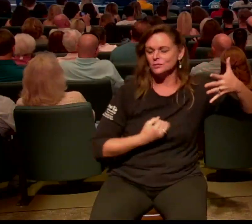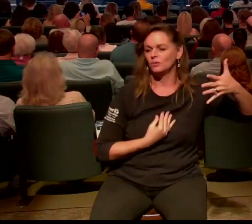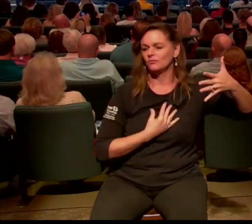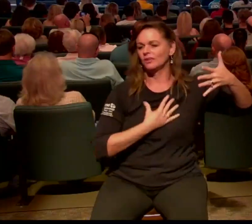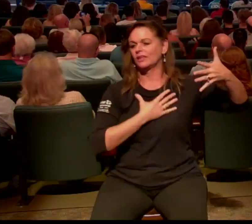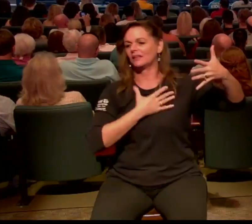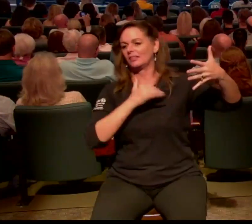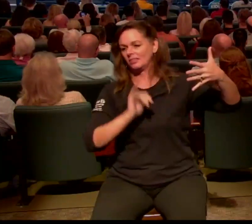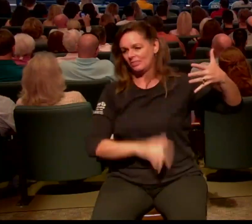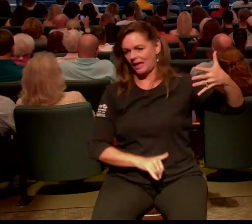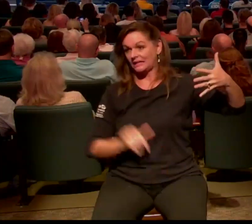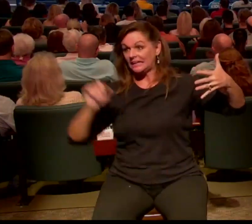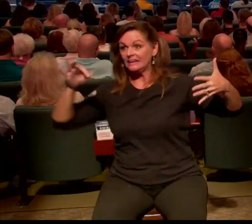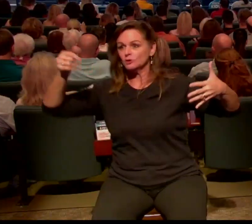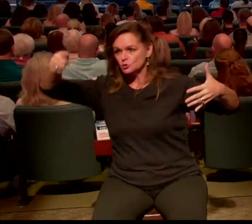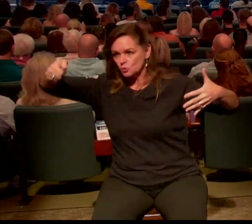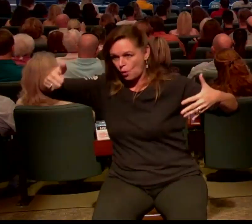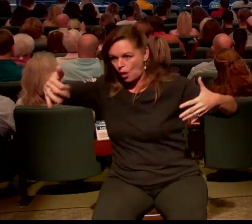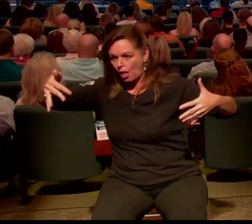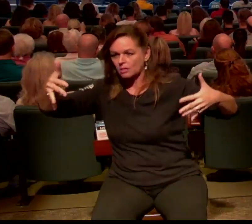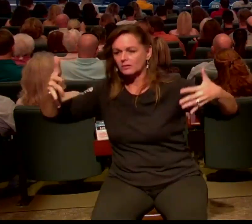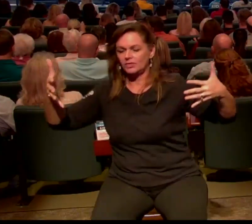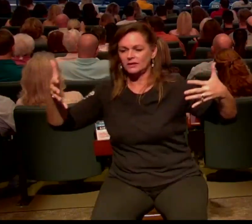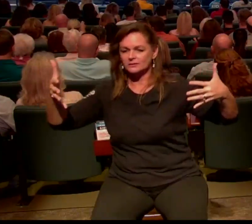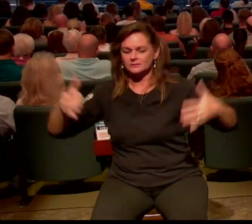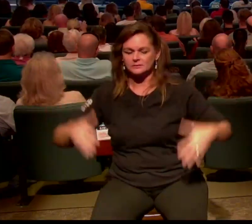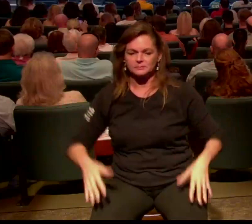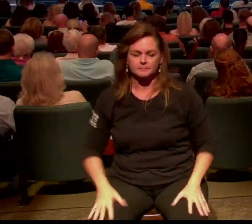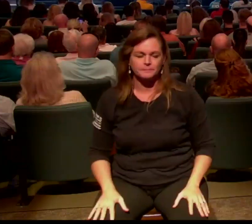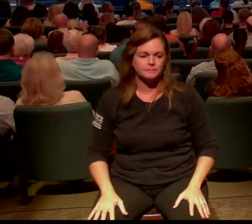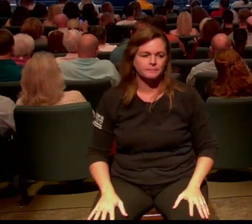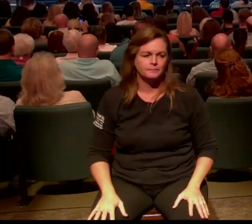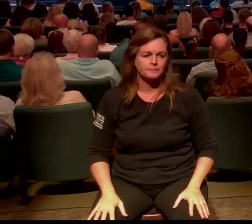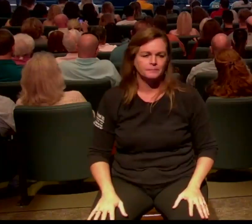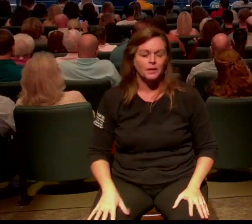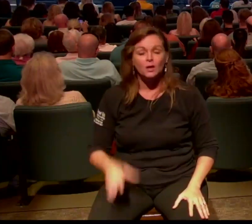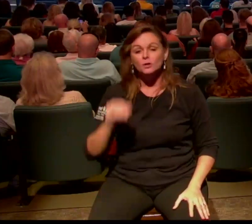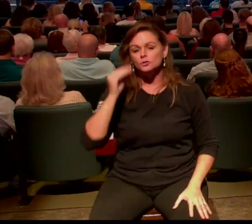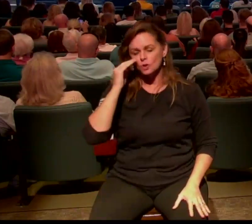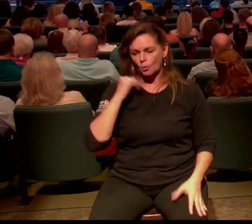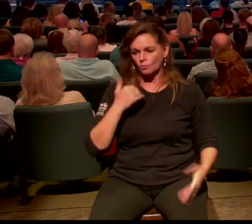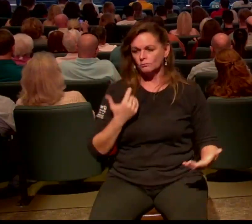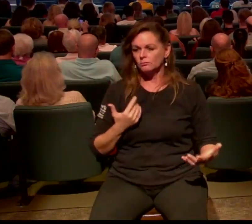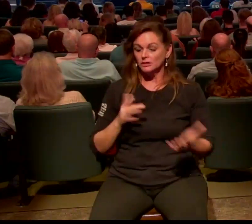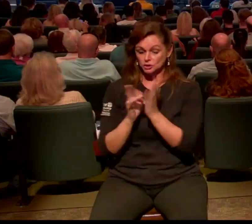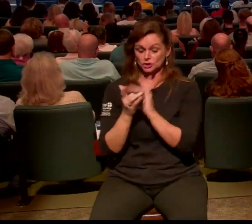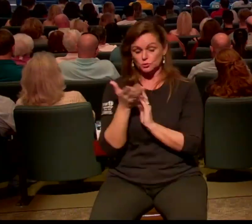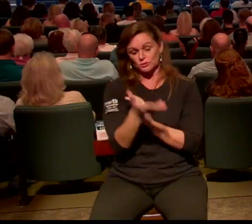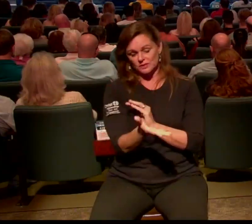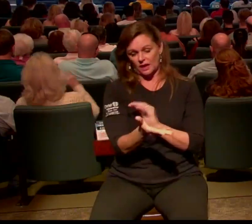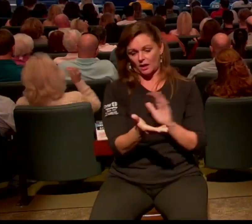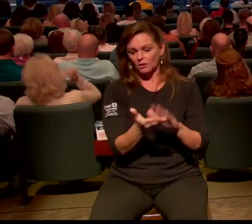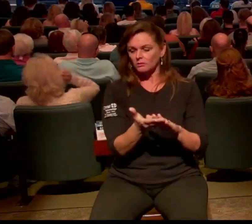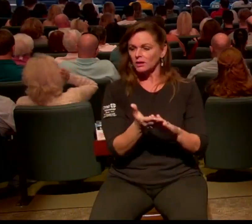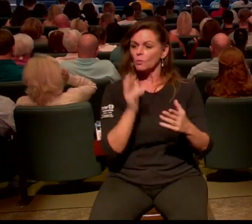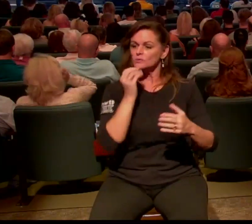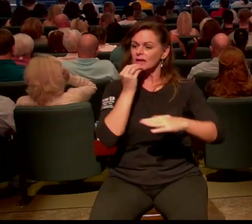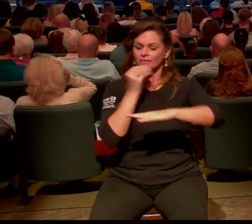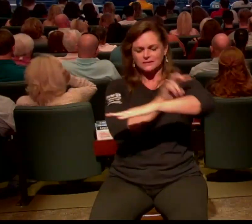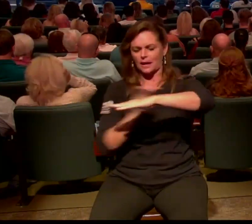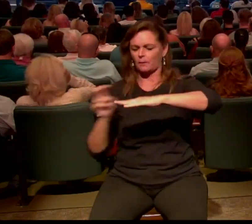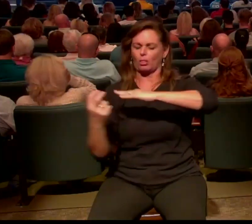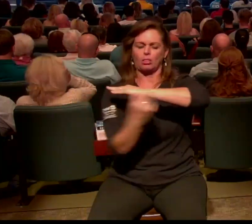God. So he got up from the supper table, set aside his robe and put on the apron, and he poured